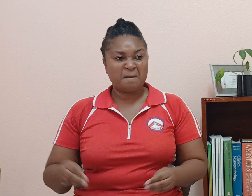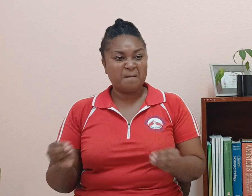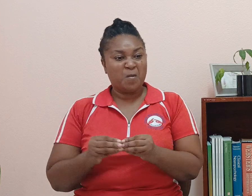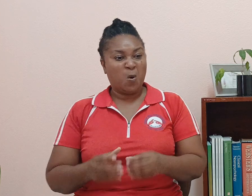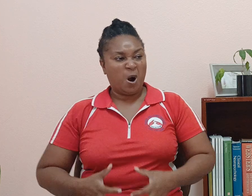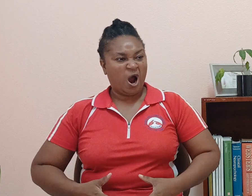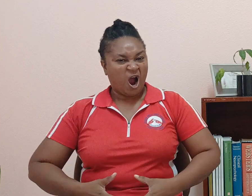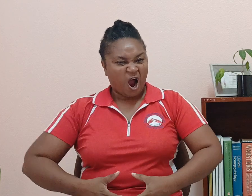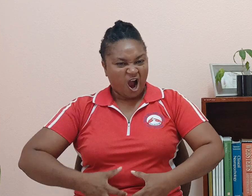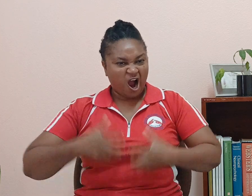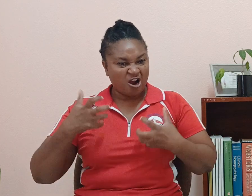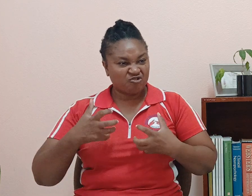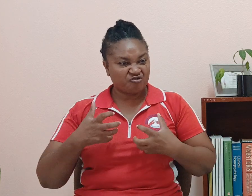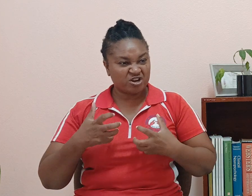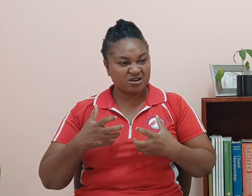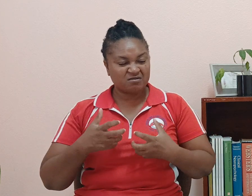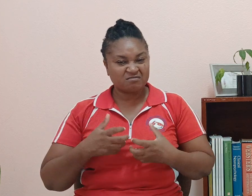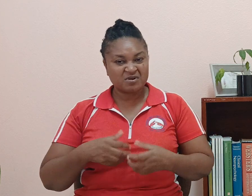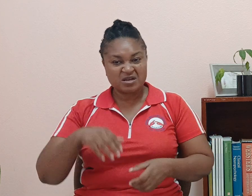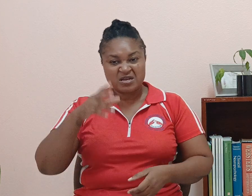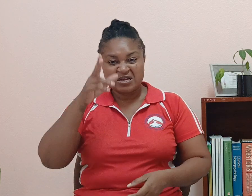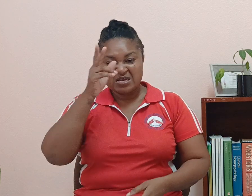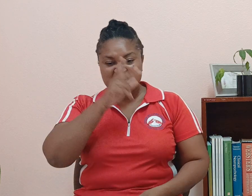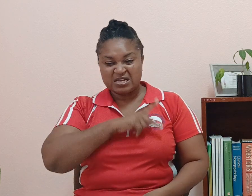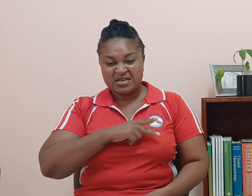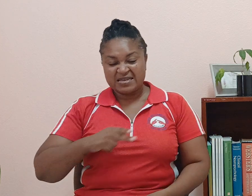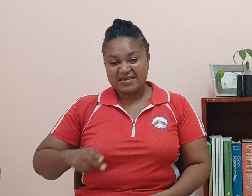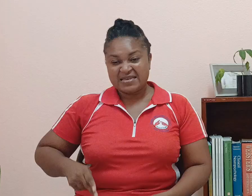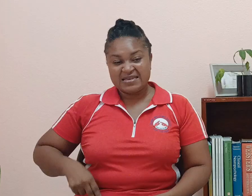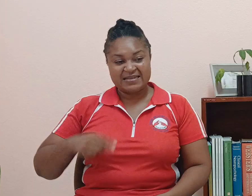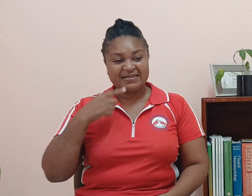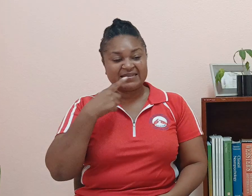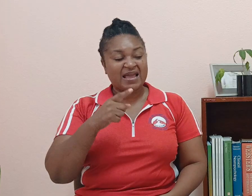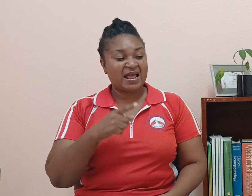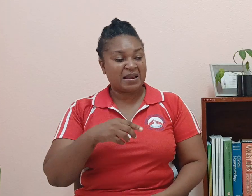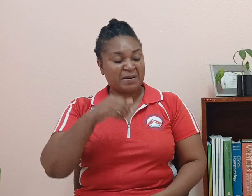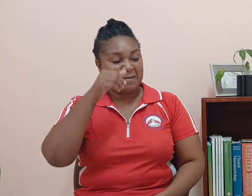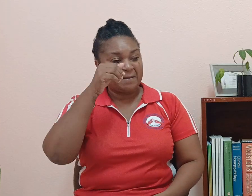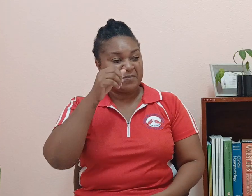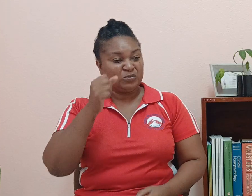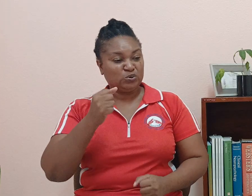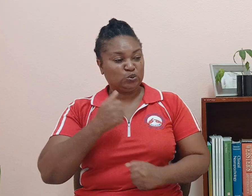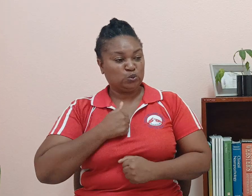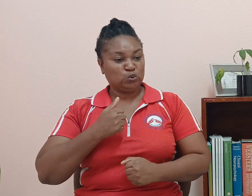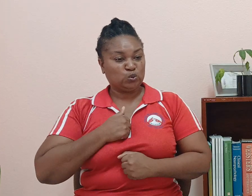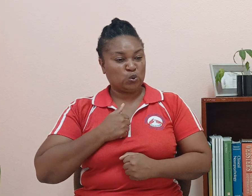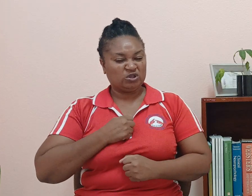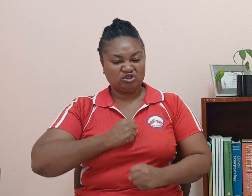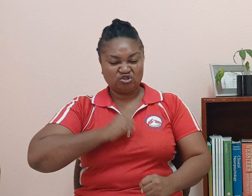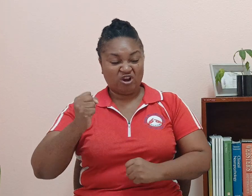and he had the three young men tied up by his strongest soldiers